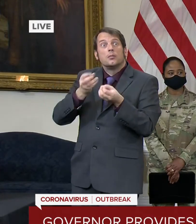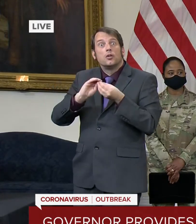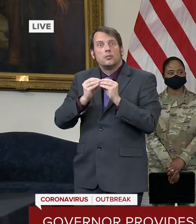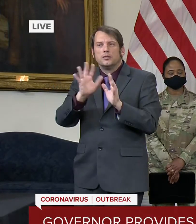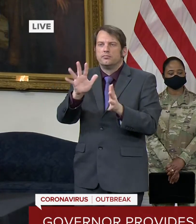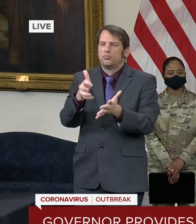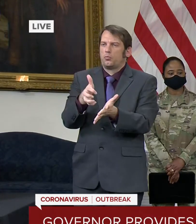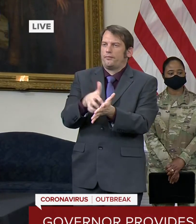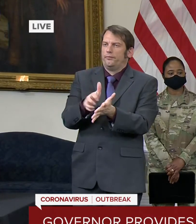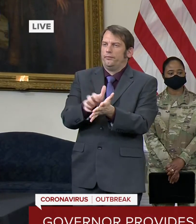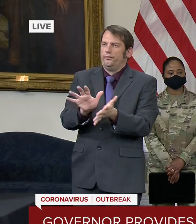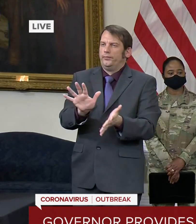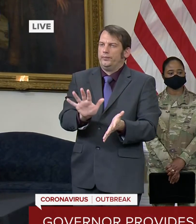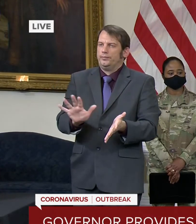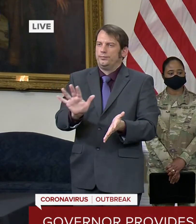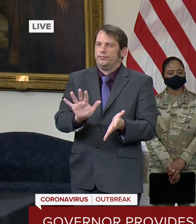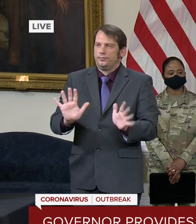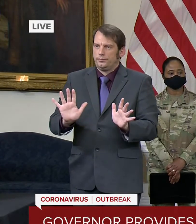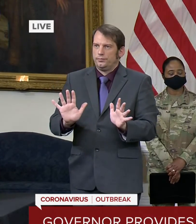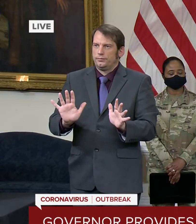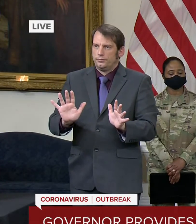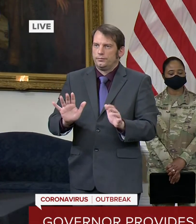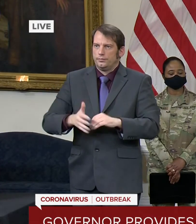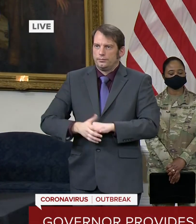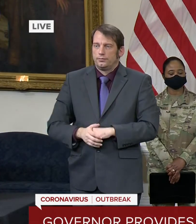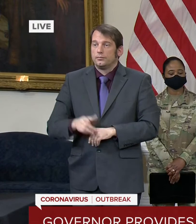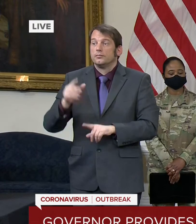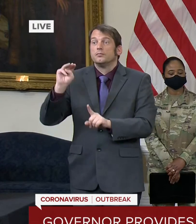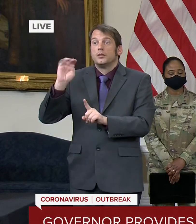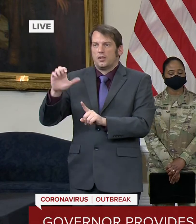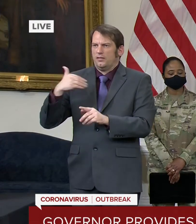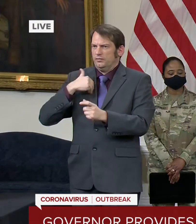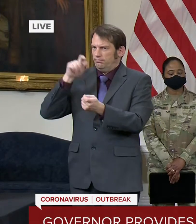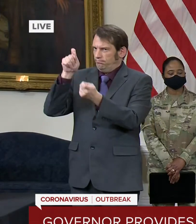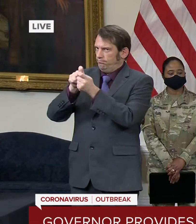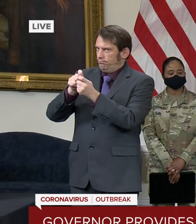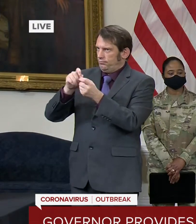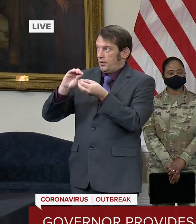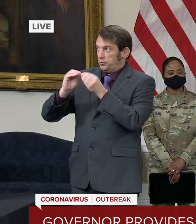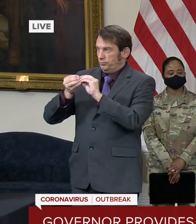of people vaccinated. It's an exact number in Montgomery County, 89,000, and who did them.